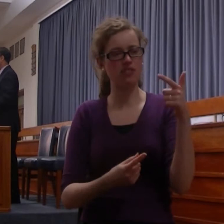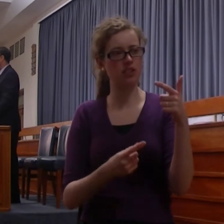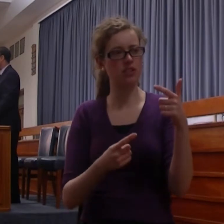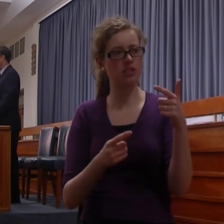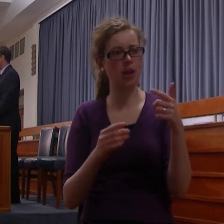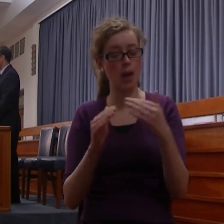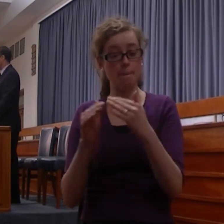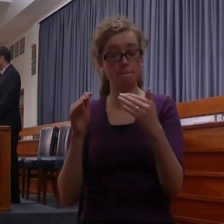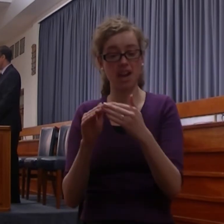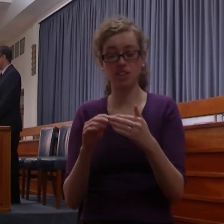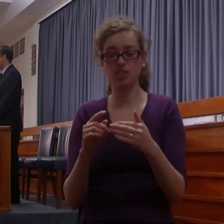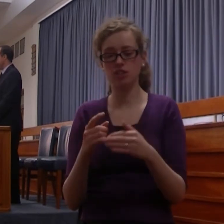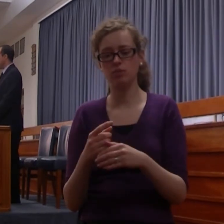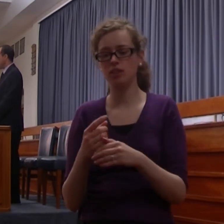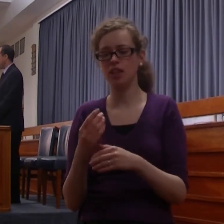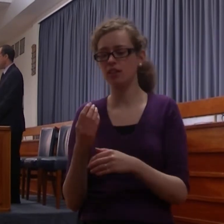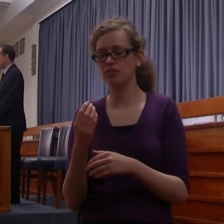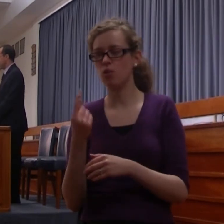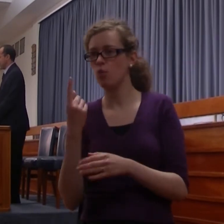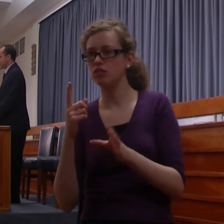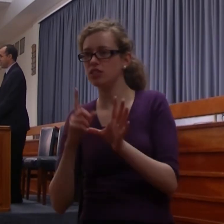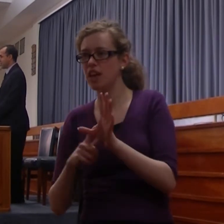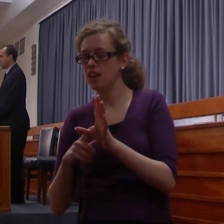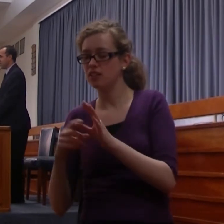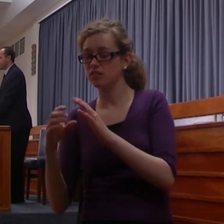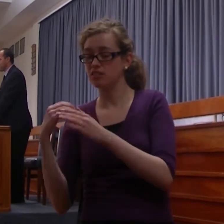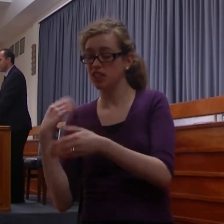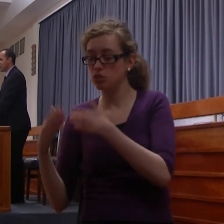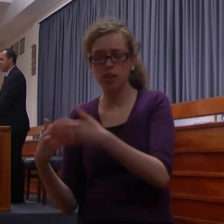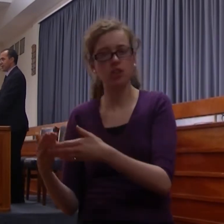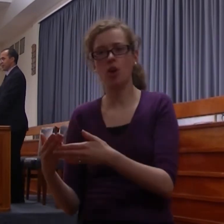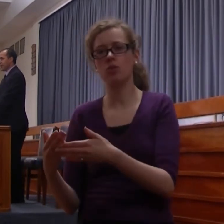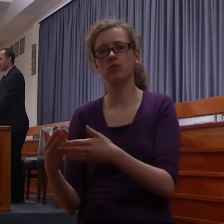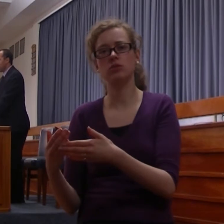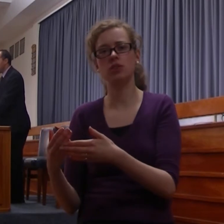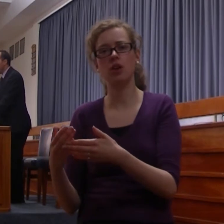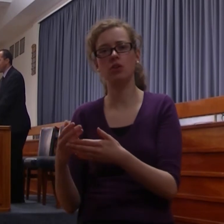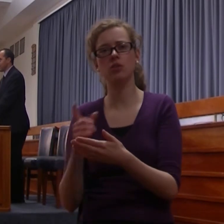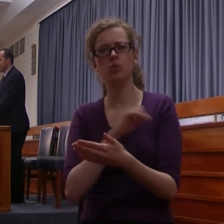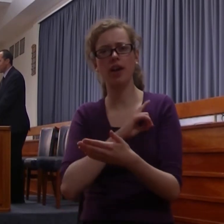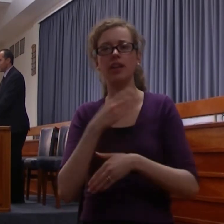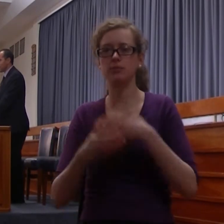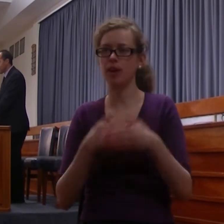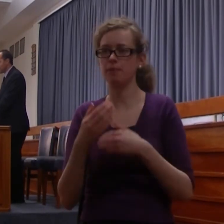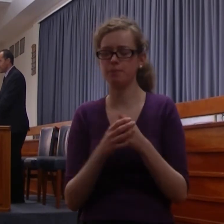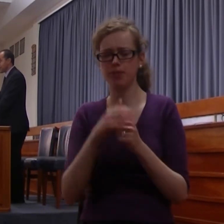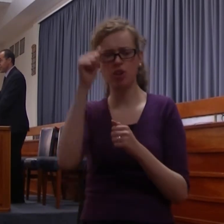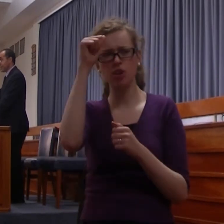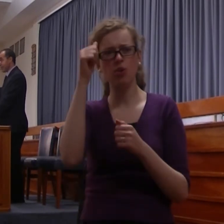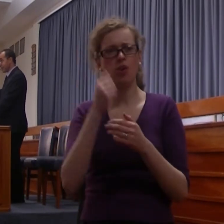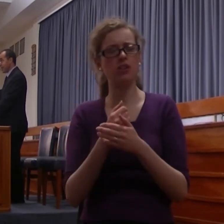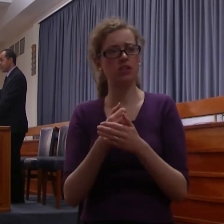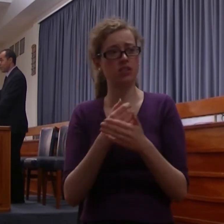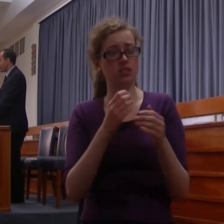Smyrna corresponds to a particular time in church history. We don't have such warrant in the